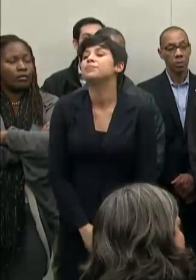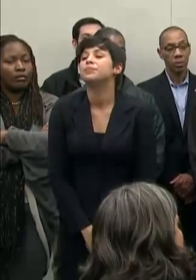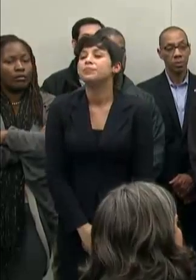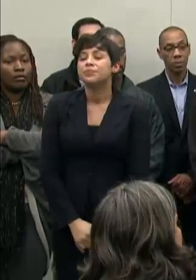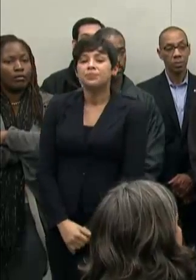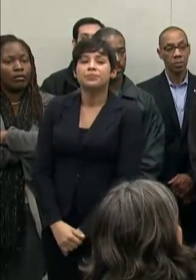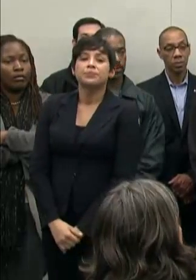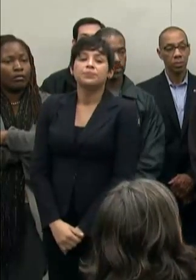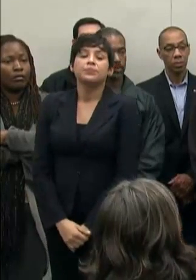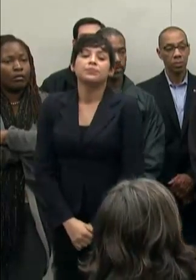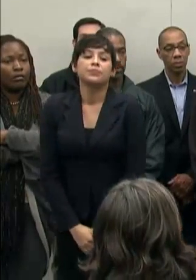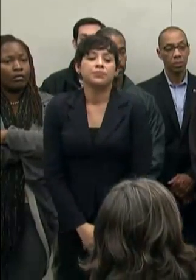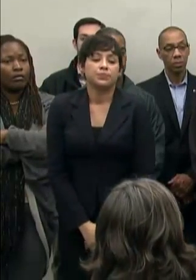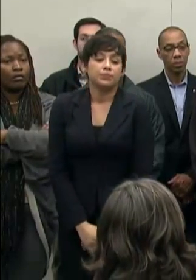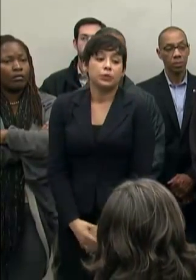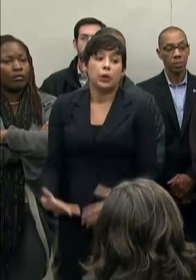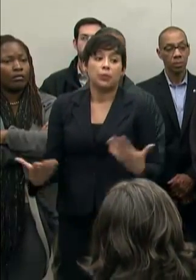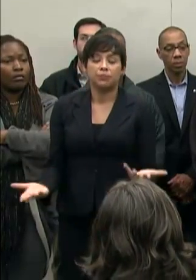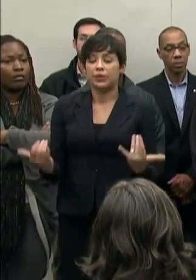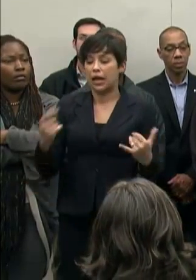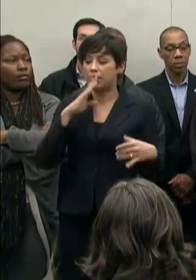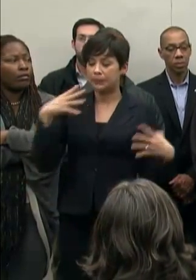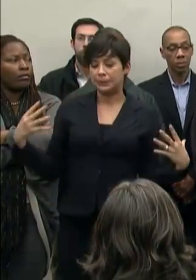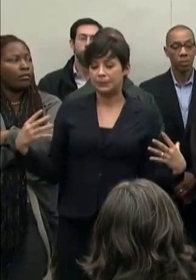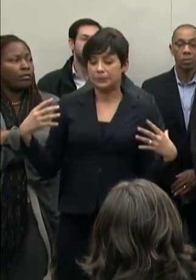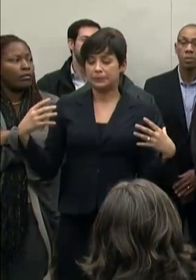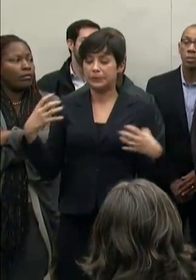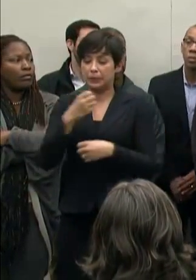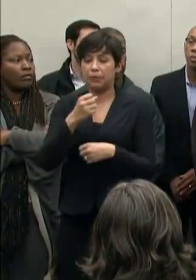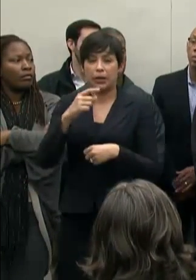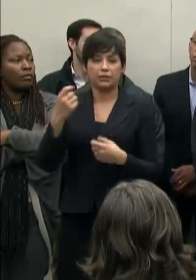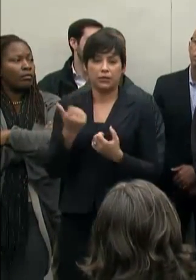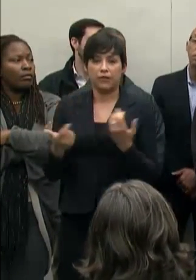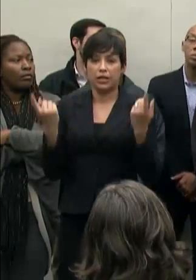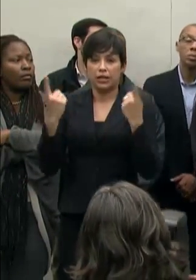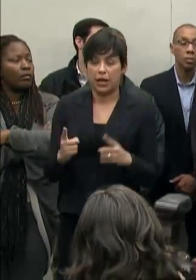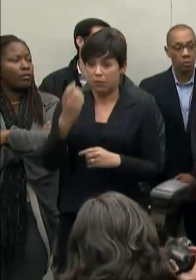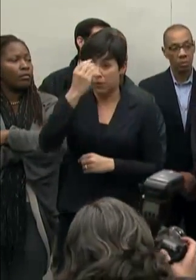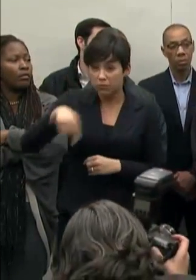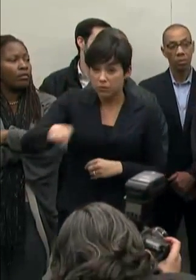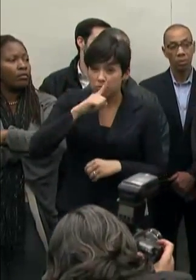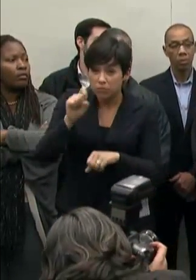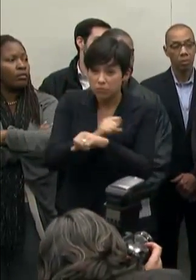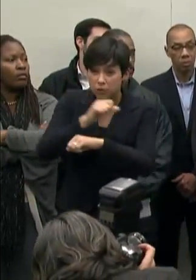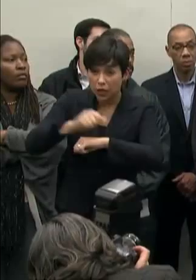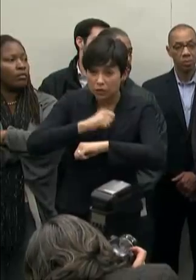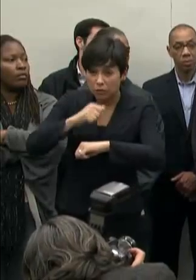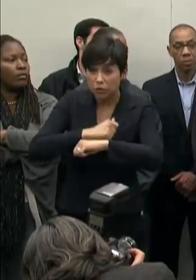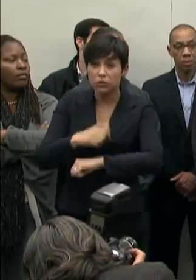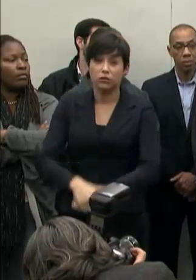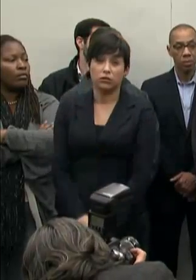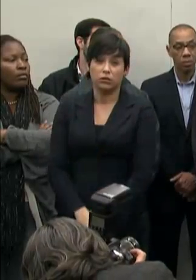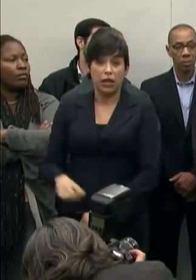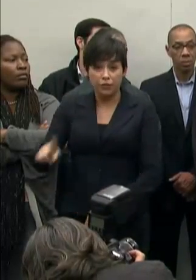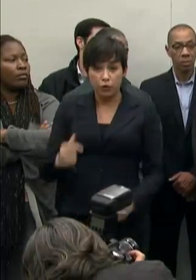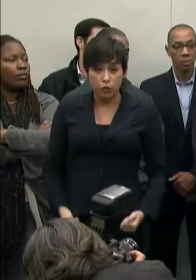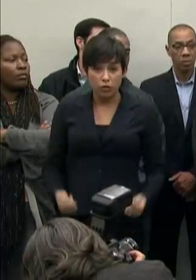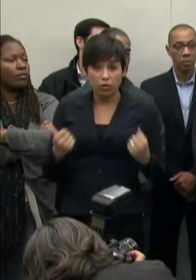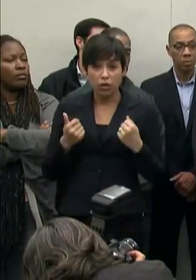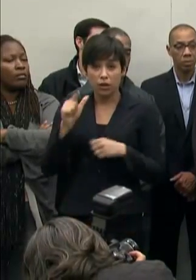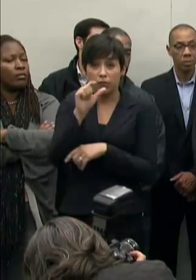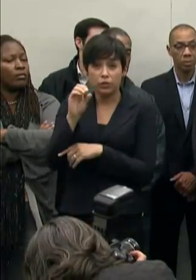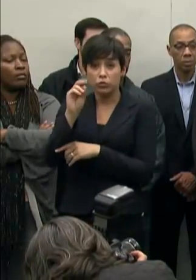moment. So let me just refresh everybody's memory. This is dangerous. If you live in Zone